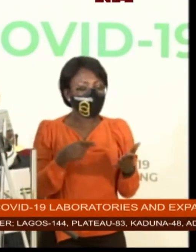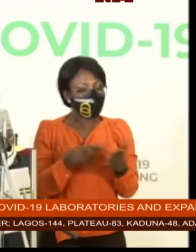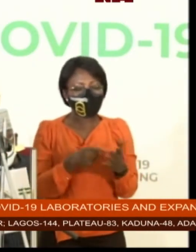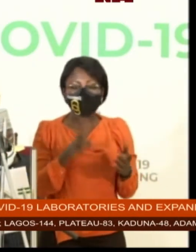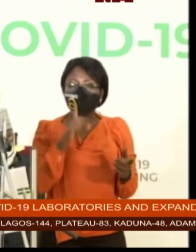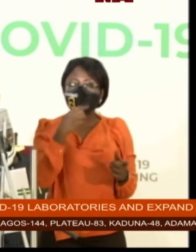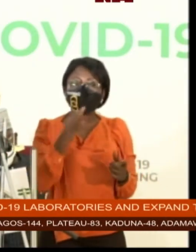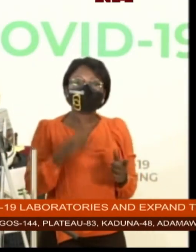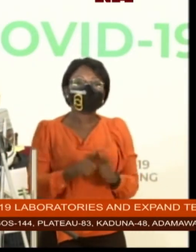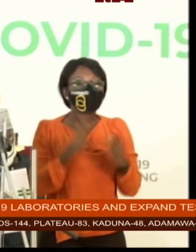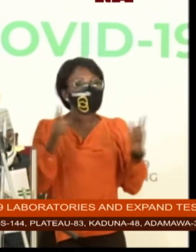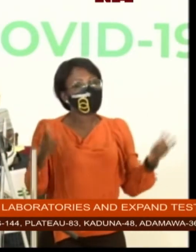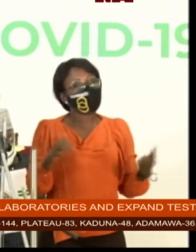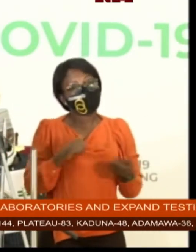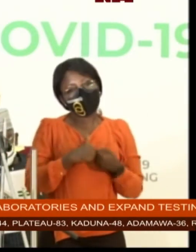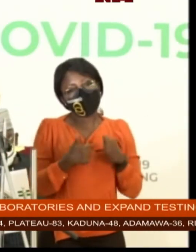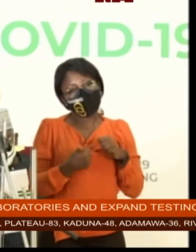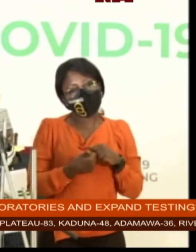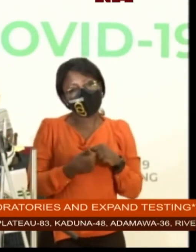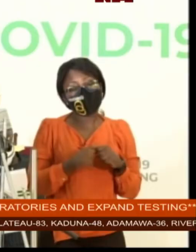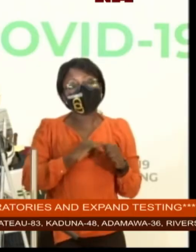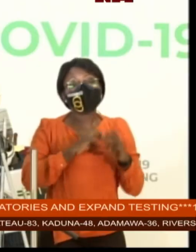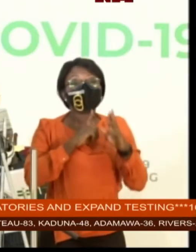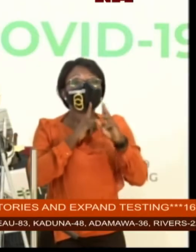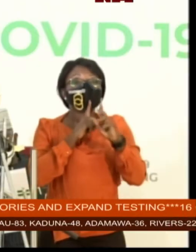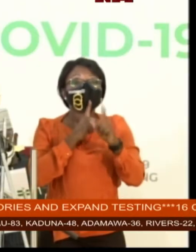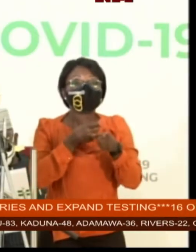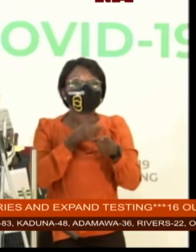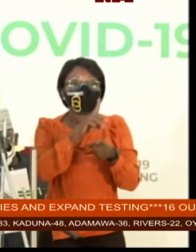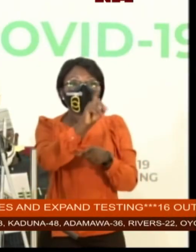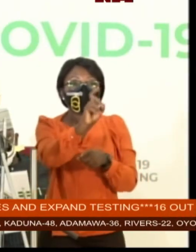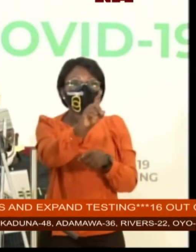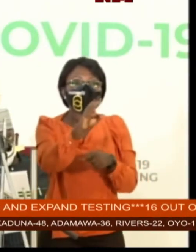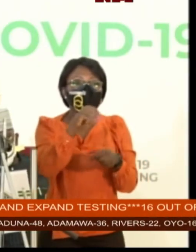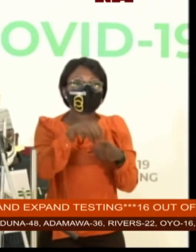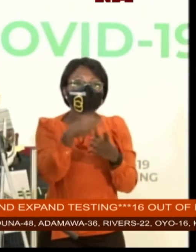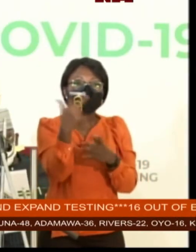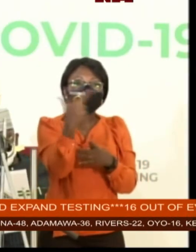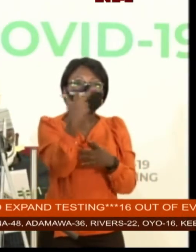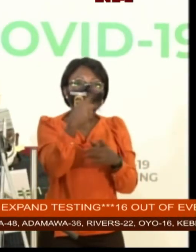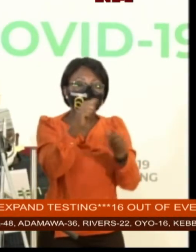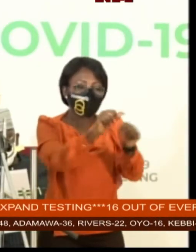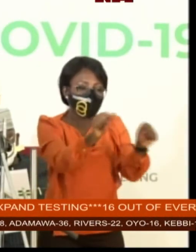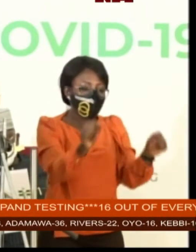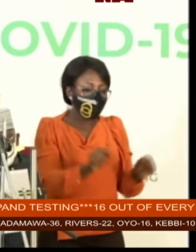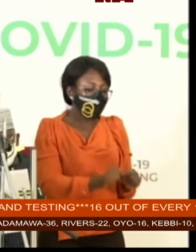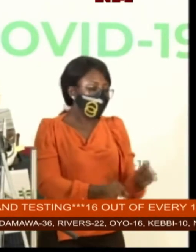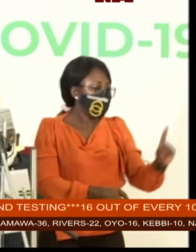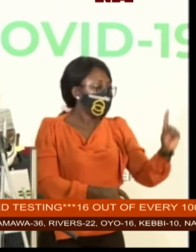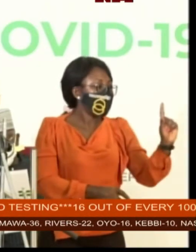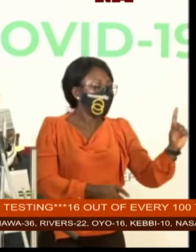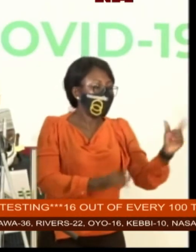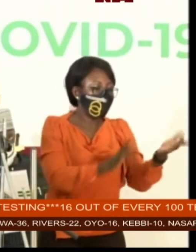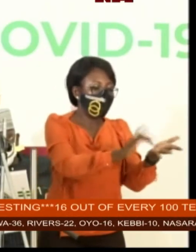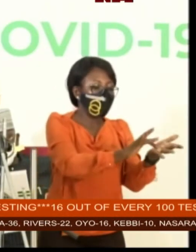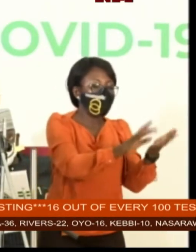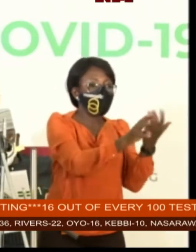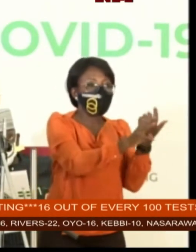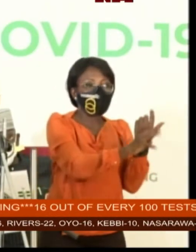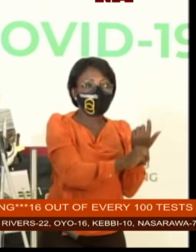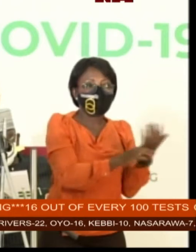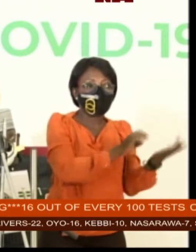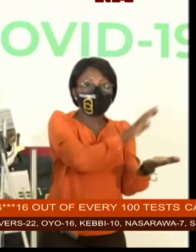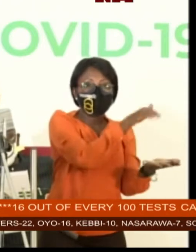a country. I'll answer your question in three critical areas. One, in treatment centers for